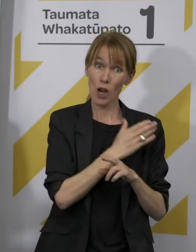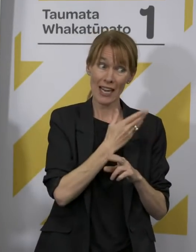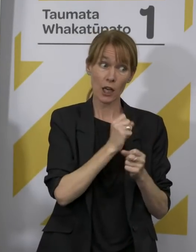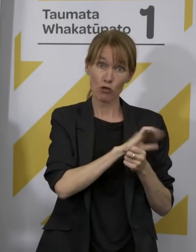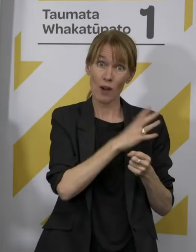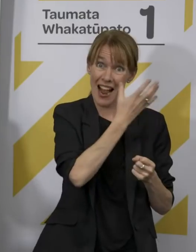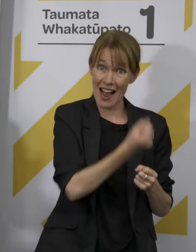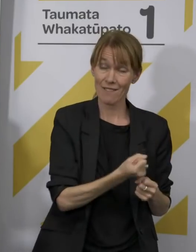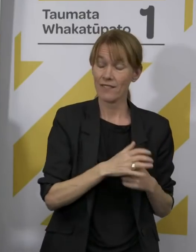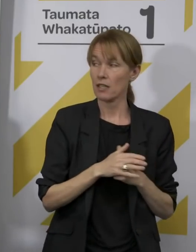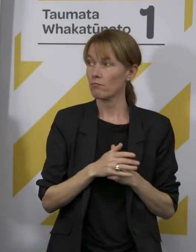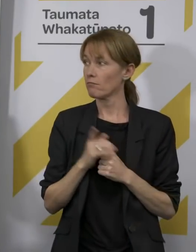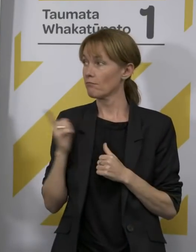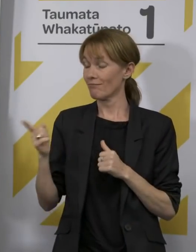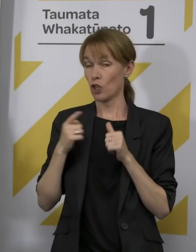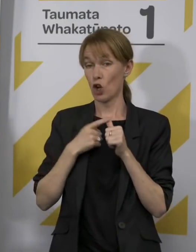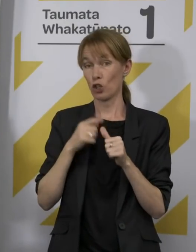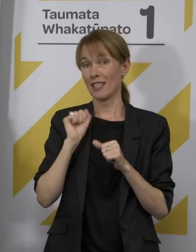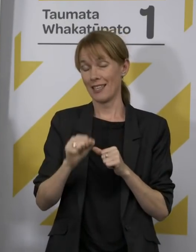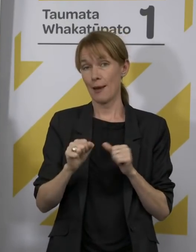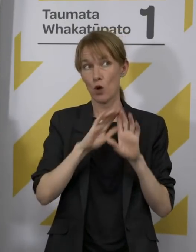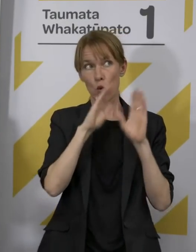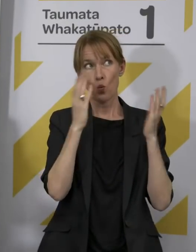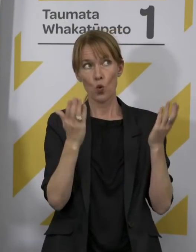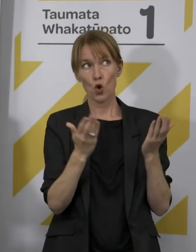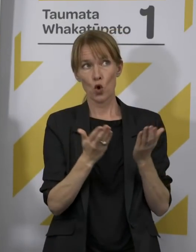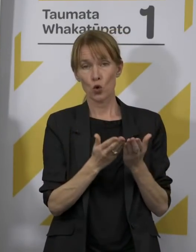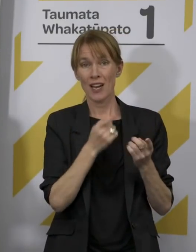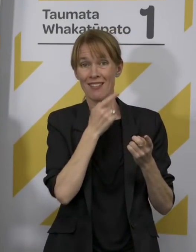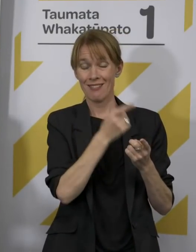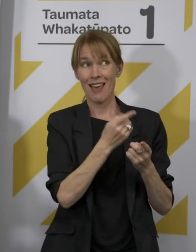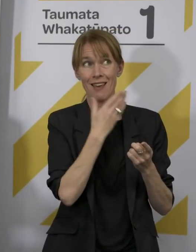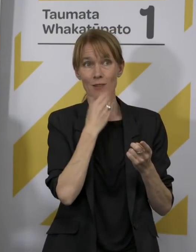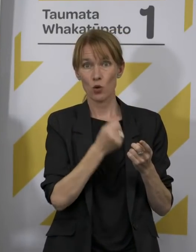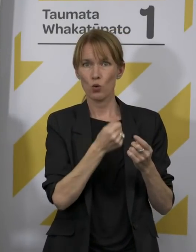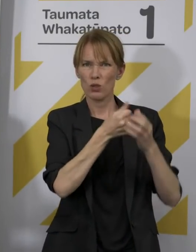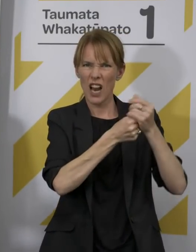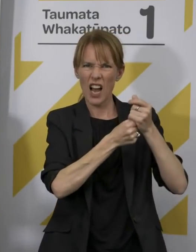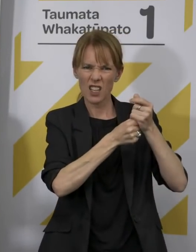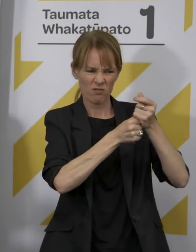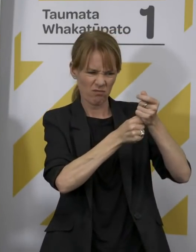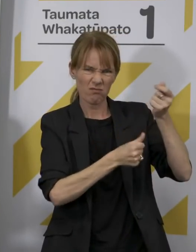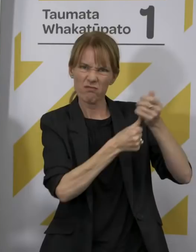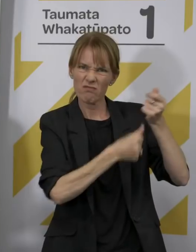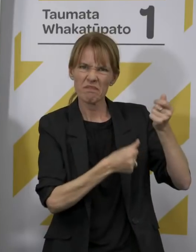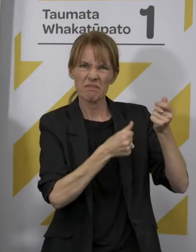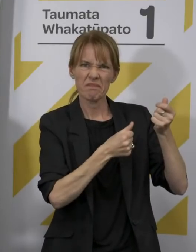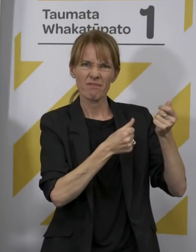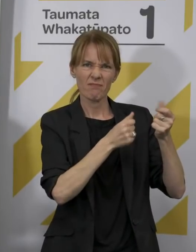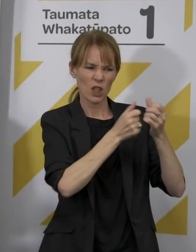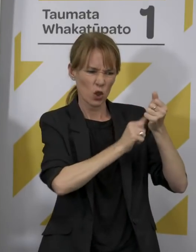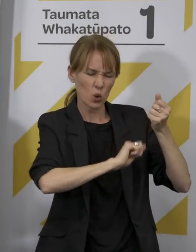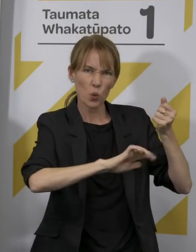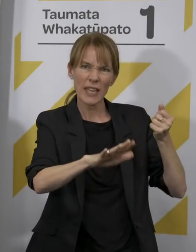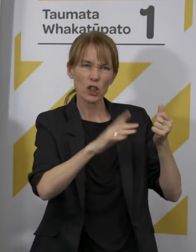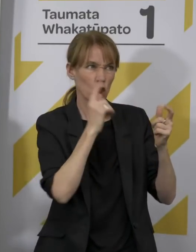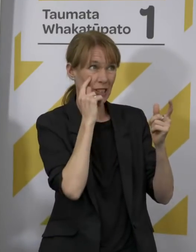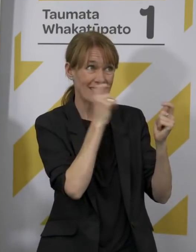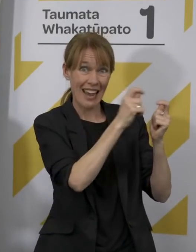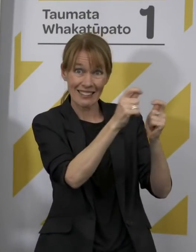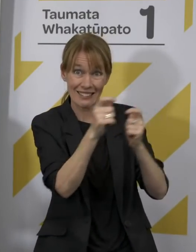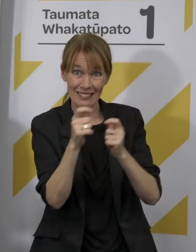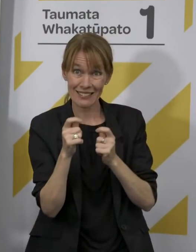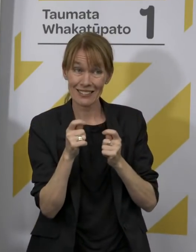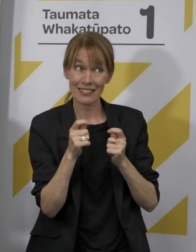detect the virus when we had those, even then, still low rates of infection in the community. And then there will be ongoing testing as part of